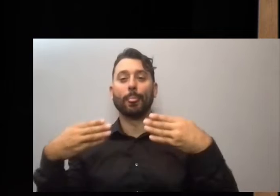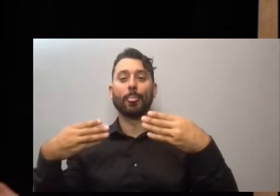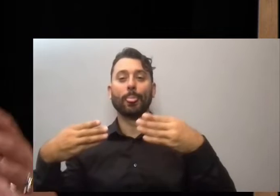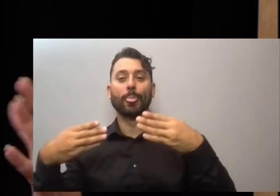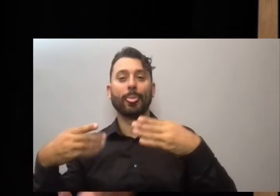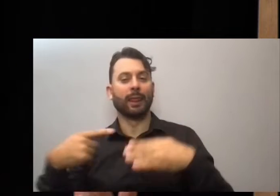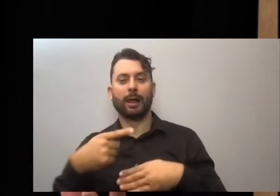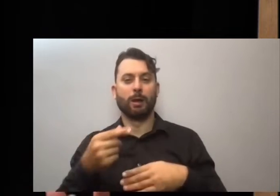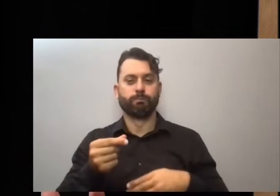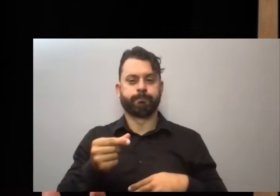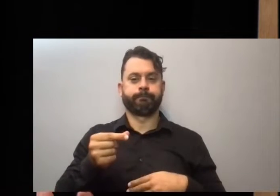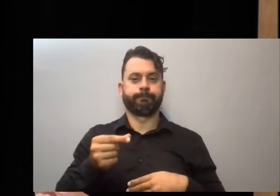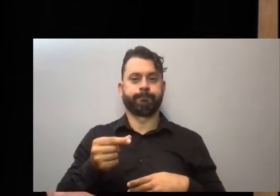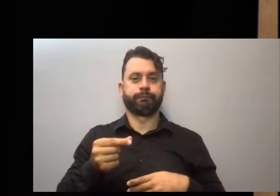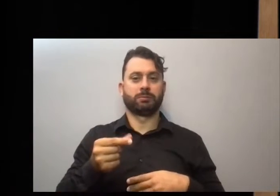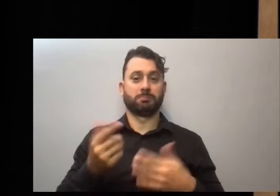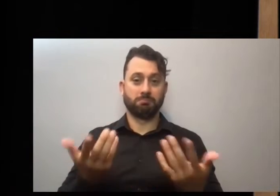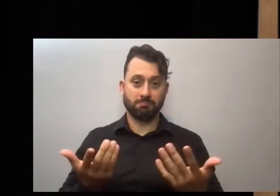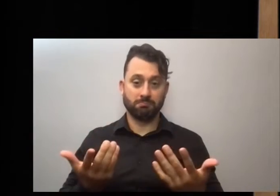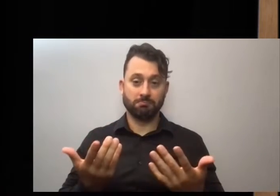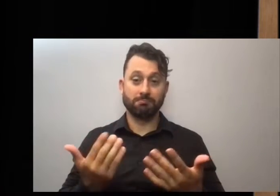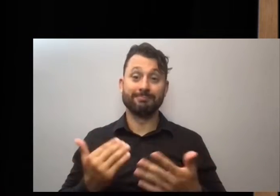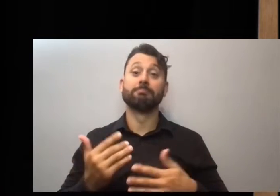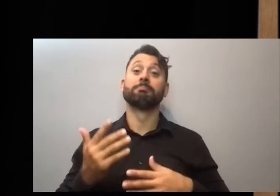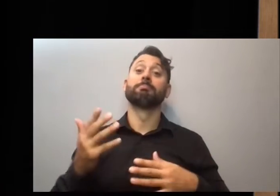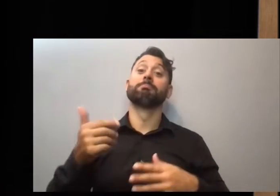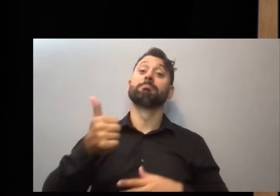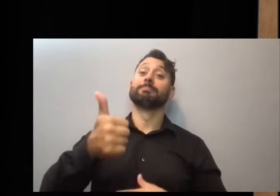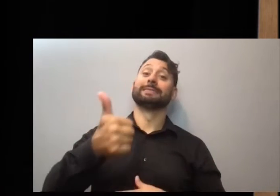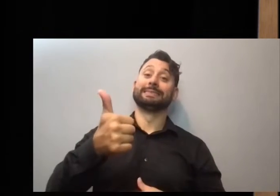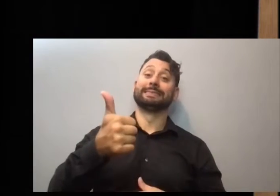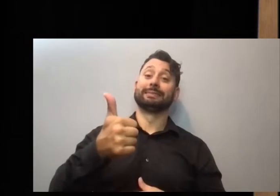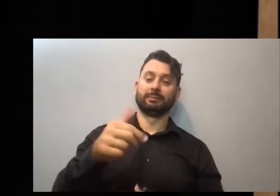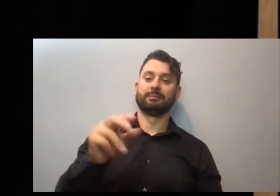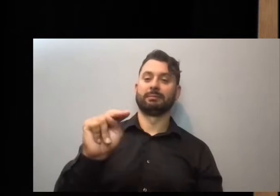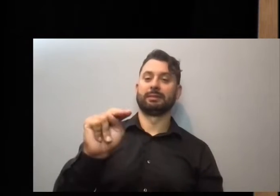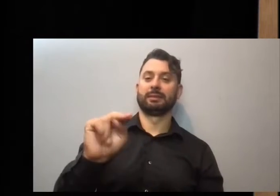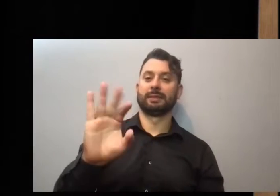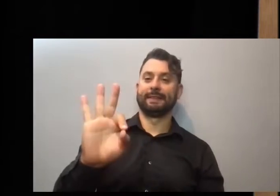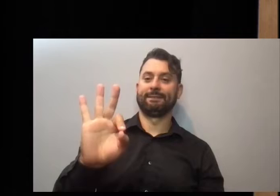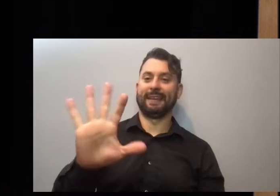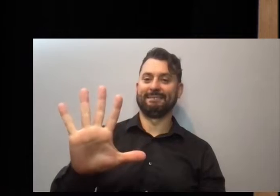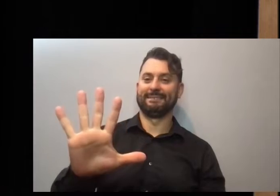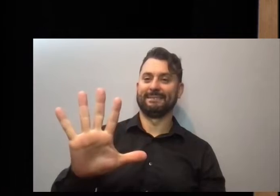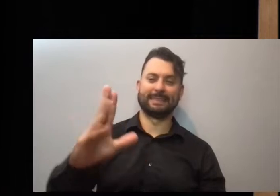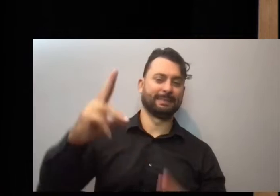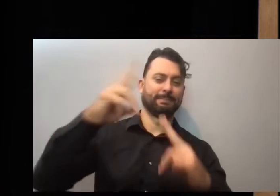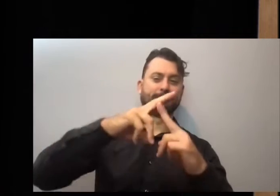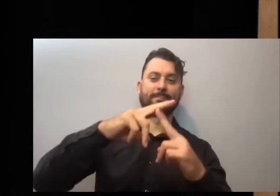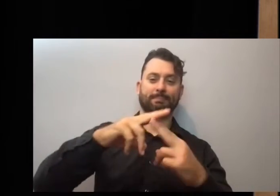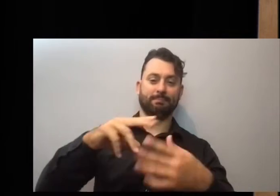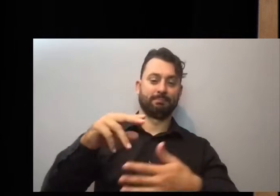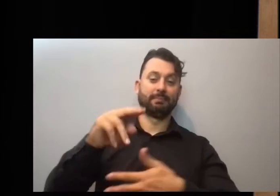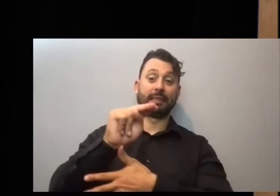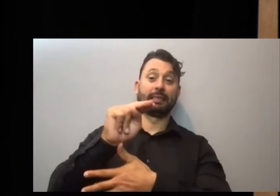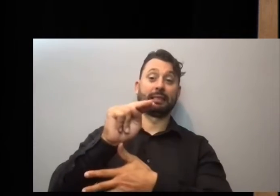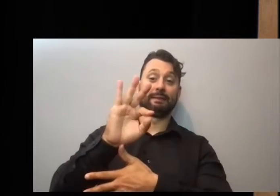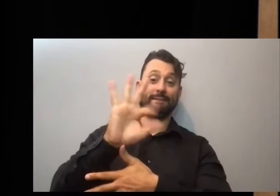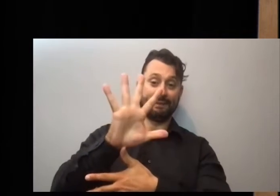and which is the highest level, would be an N95. For the general public, we would not necessarily recommend